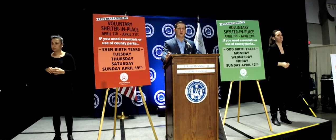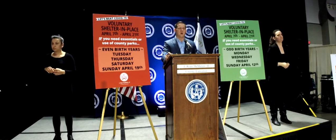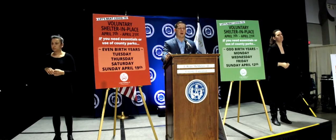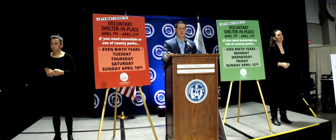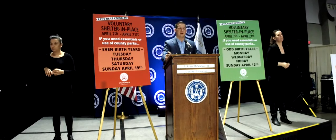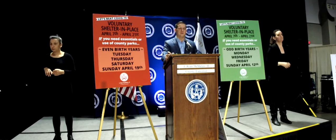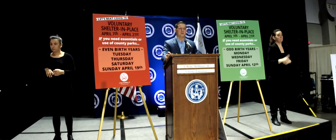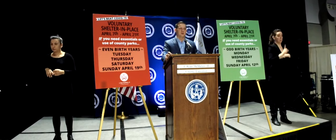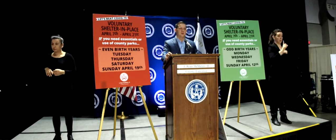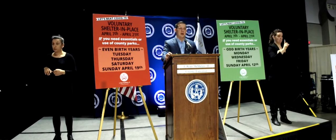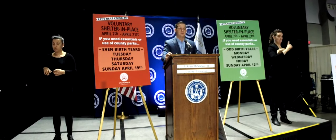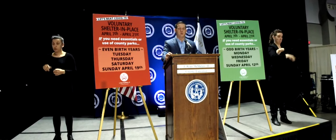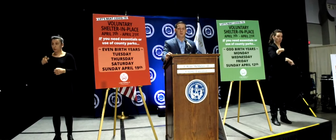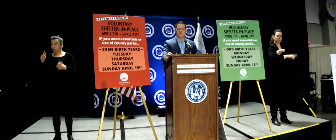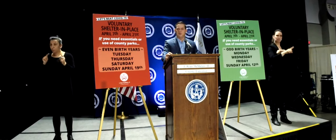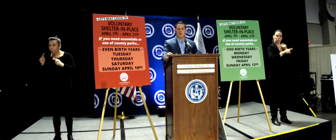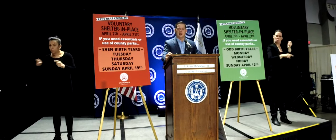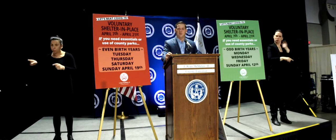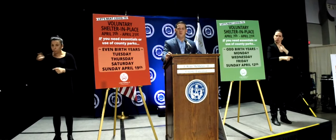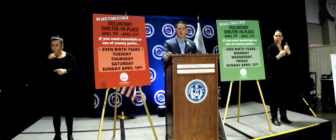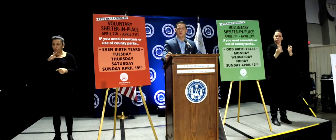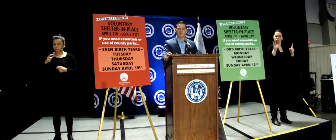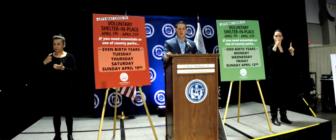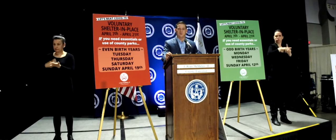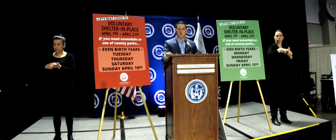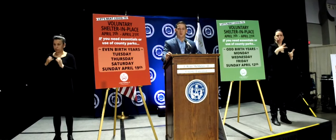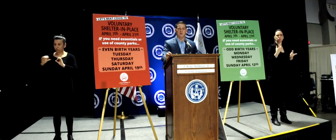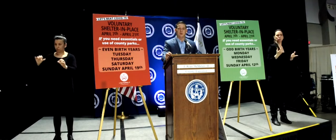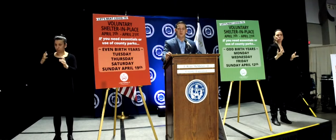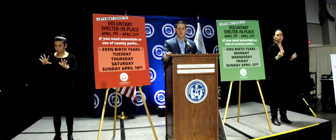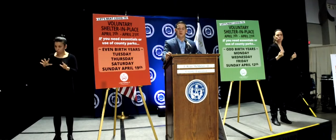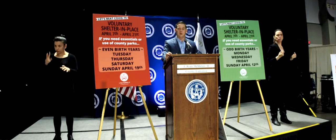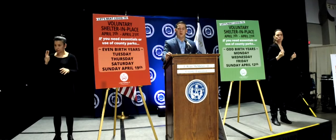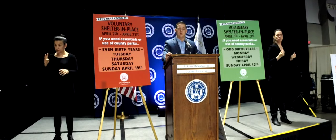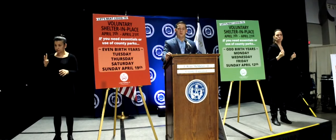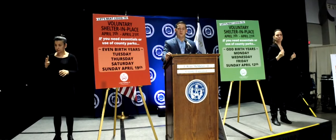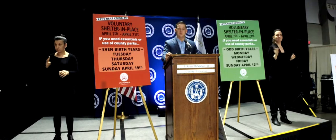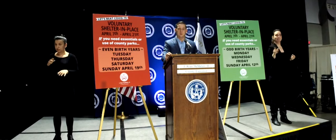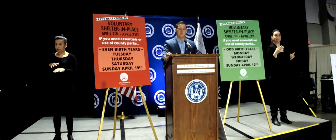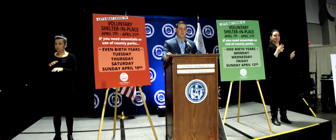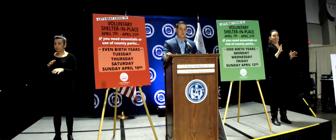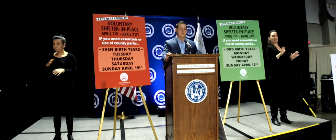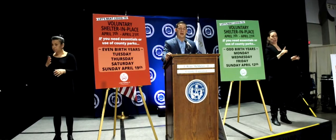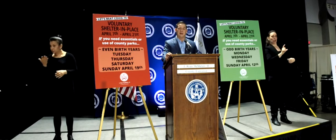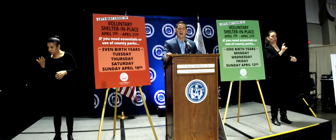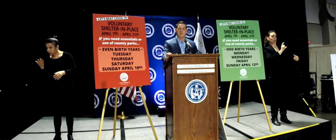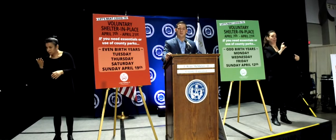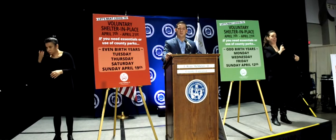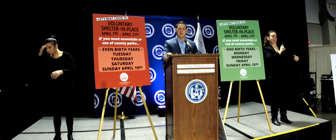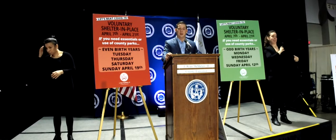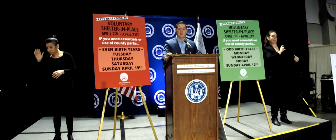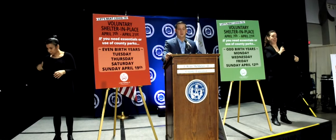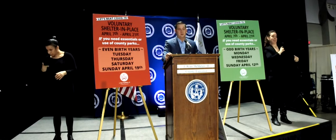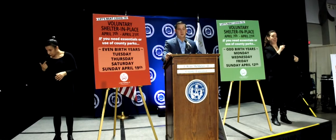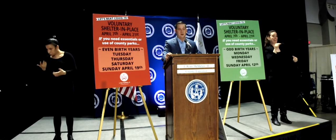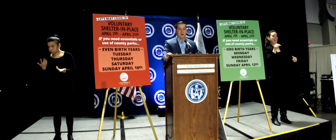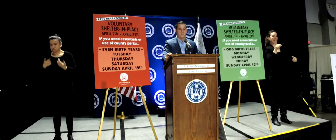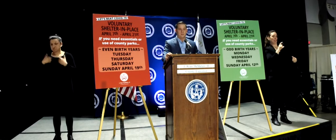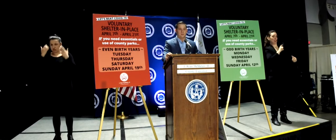individual? I don't know. I would have to. I'm so busy each day. I don't follow what the sheriff's doing. They're getting calls. They've gotten guidance from the